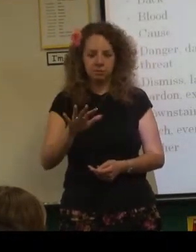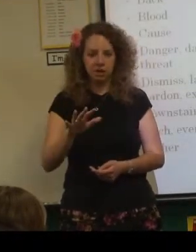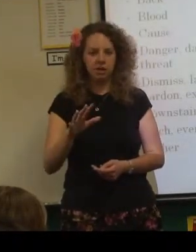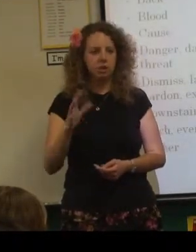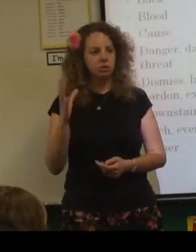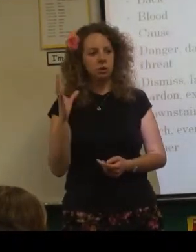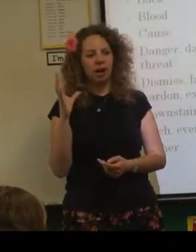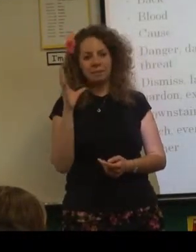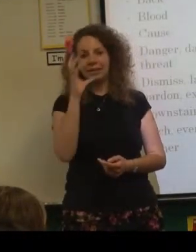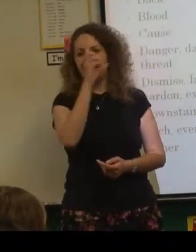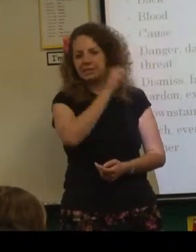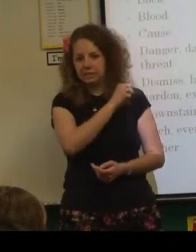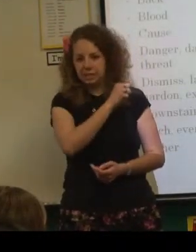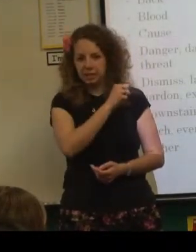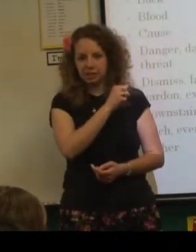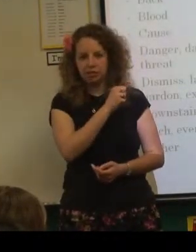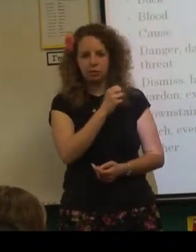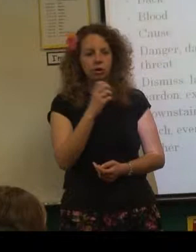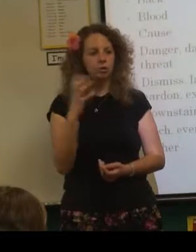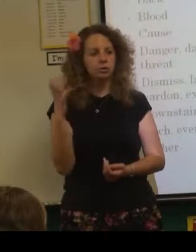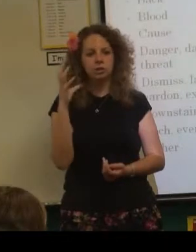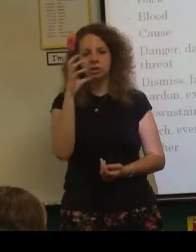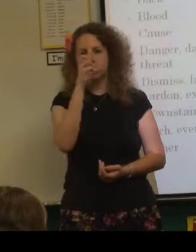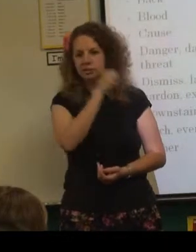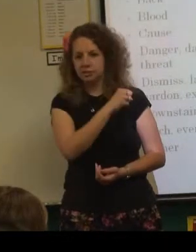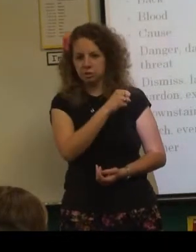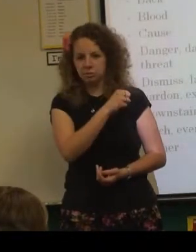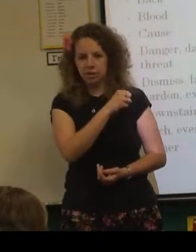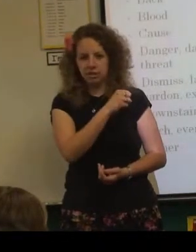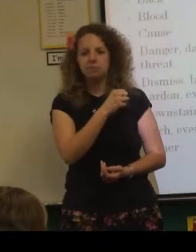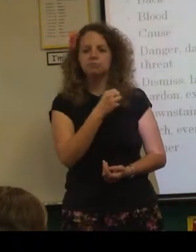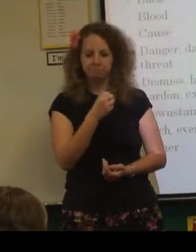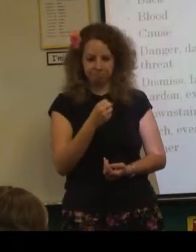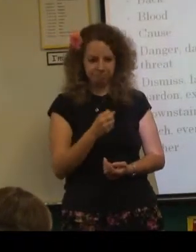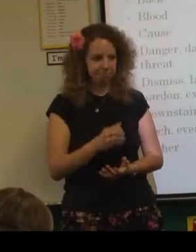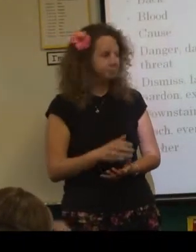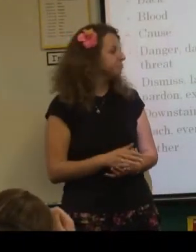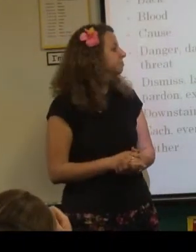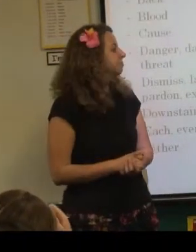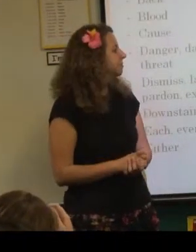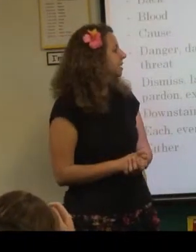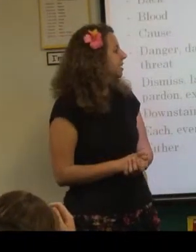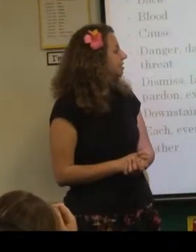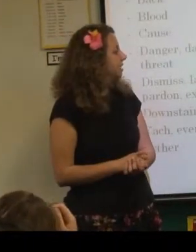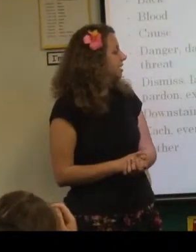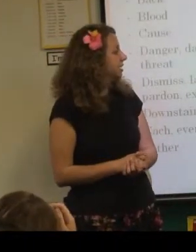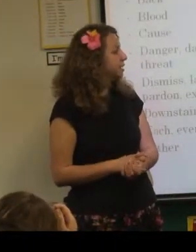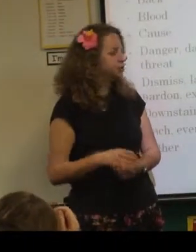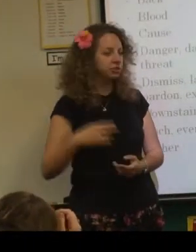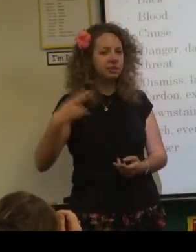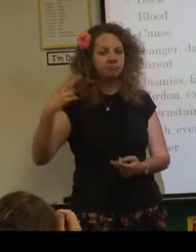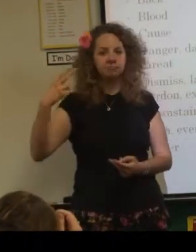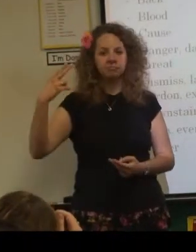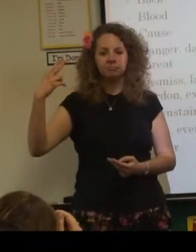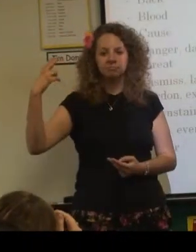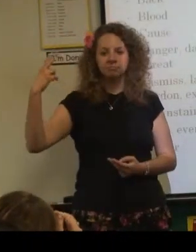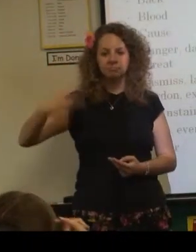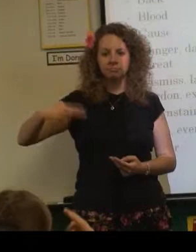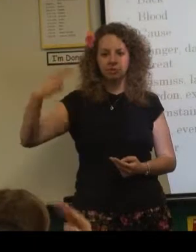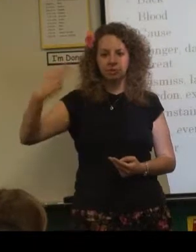something. So I'm guessing, or what's your guess? Did you write it down? And then history.